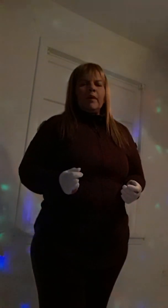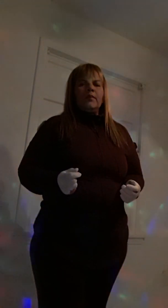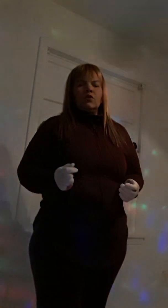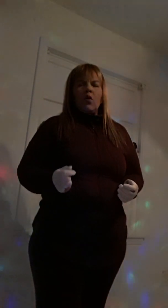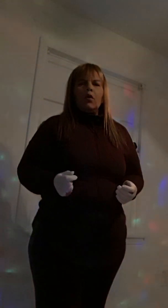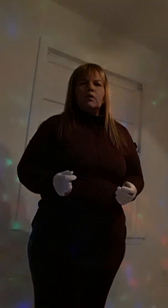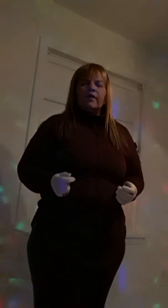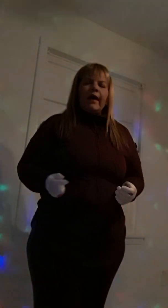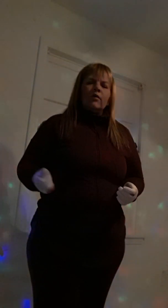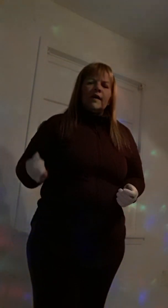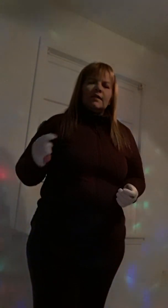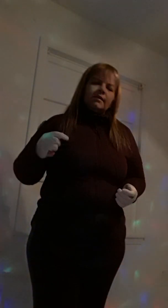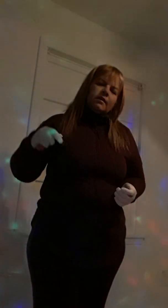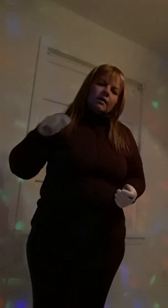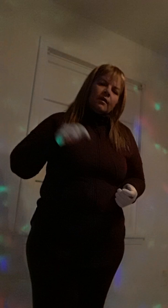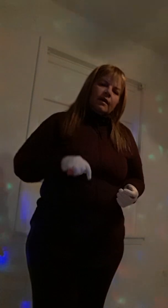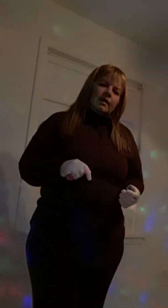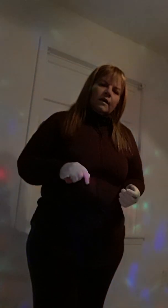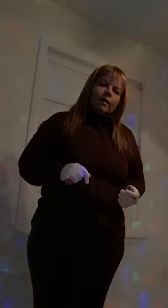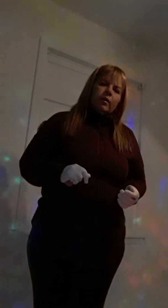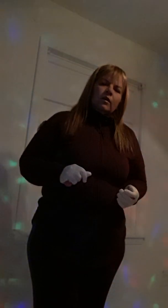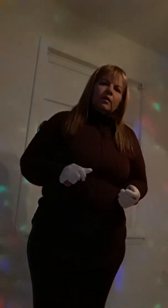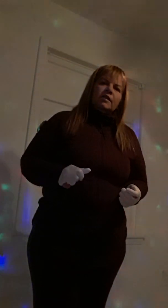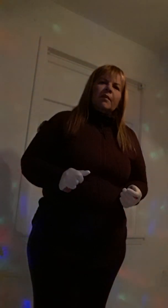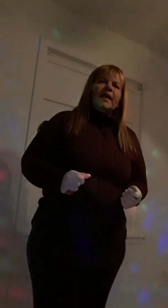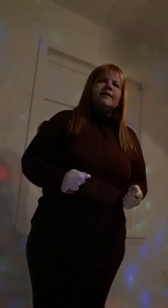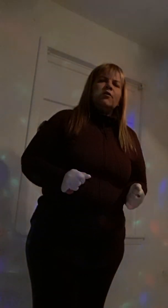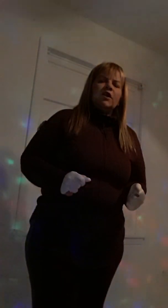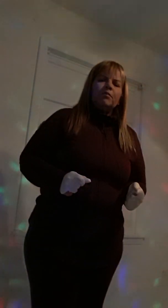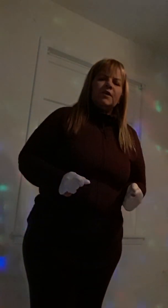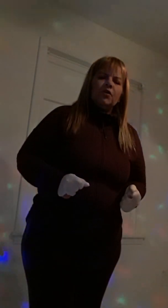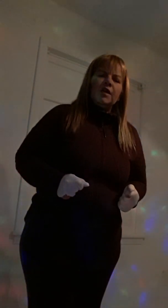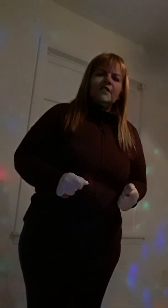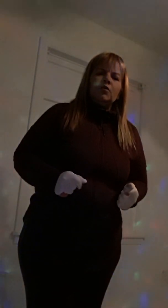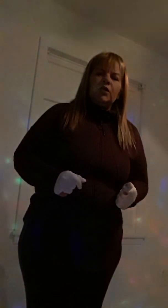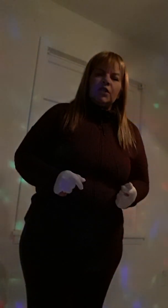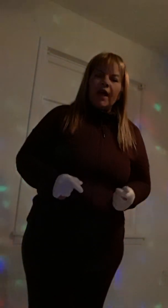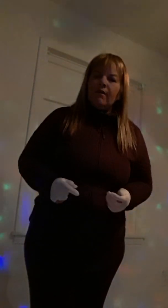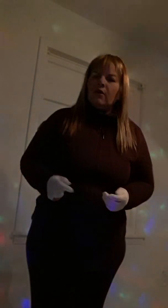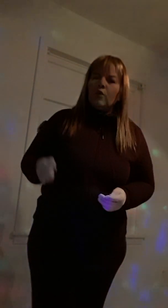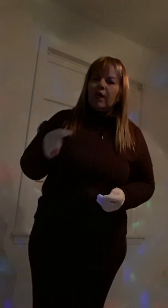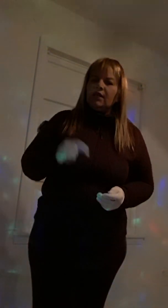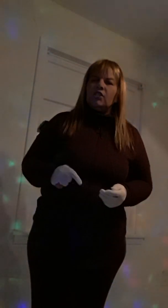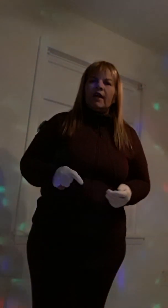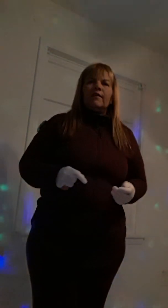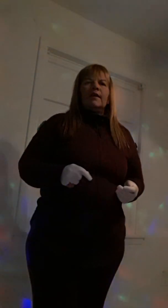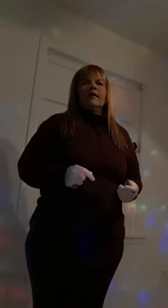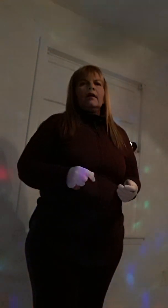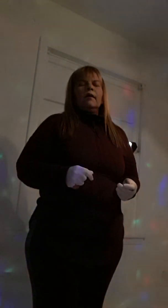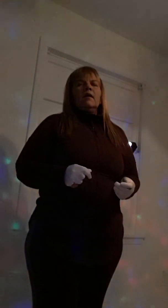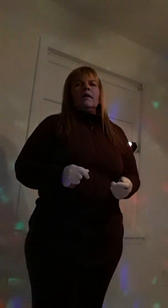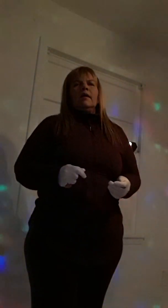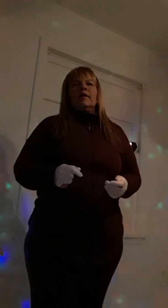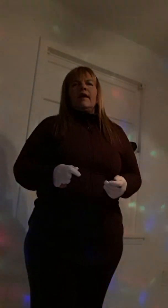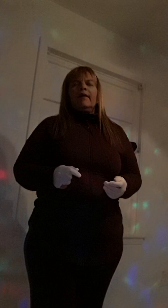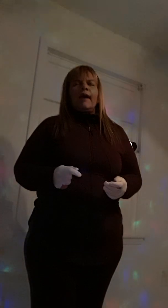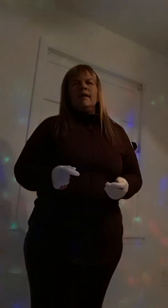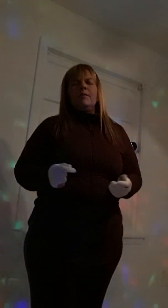some people's calls, algunas llamadas de algunas personas which have already checked, que han